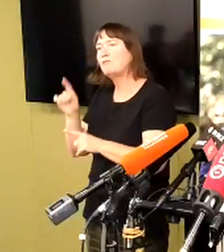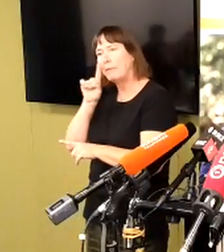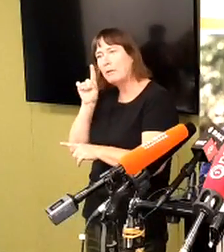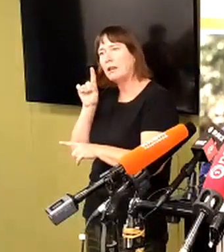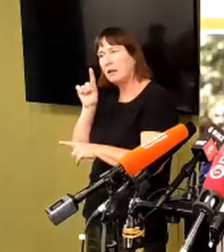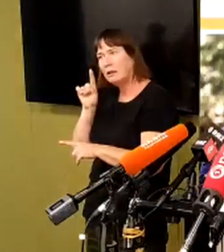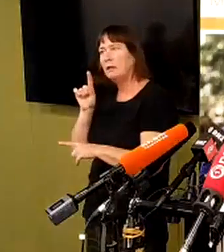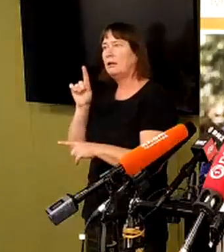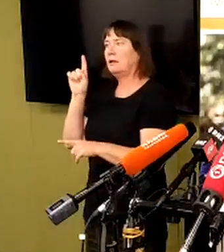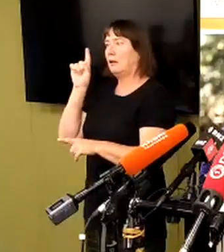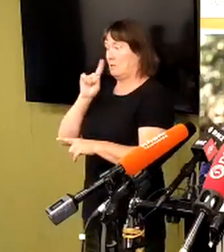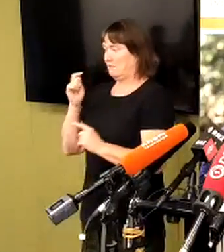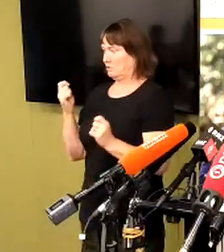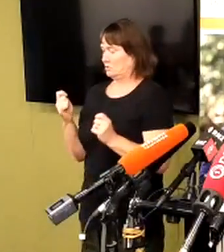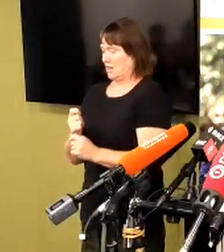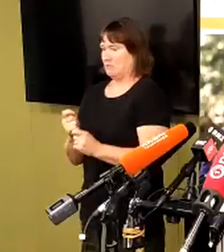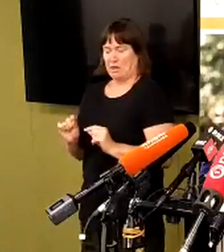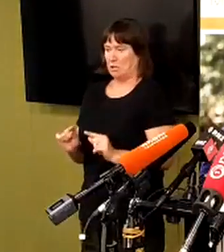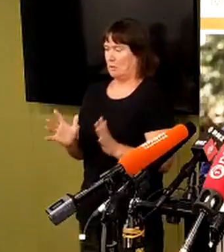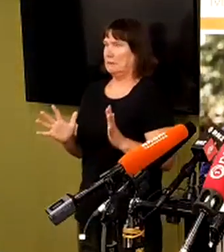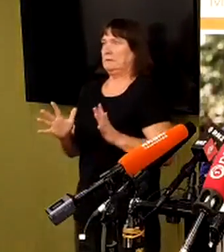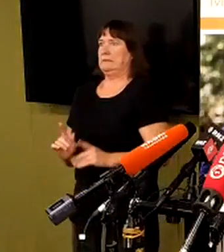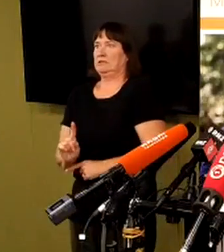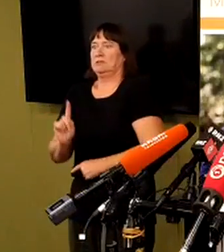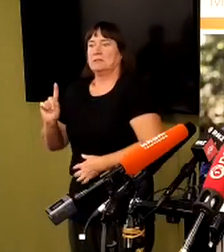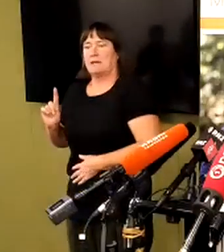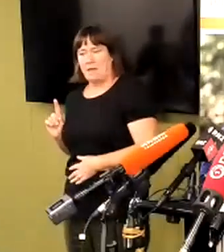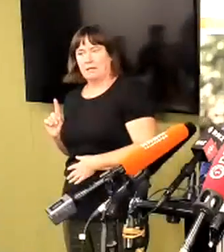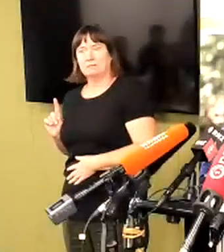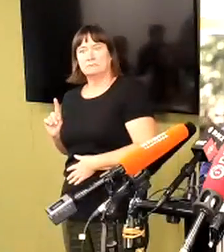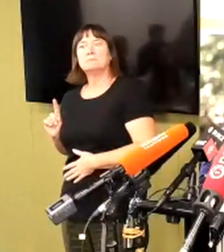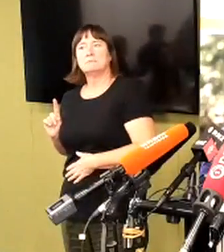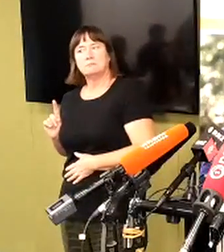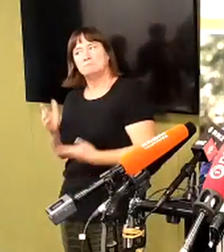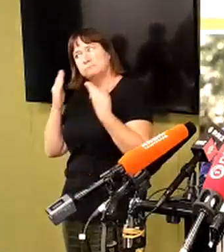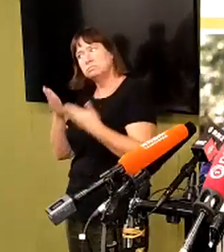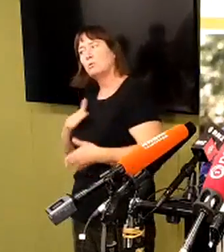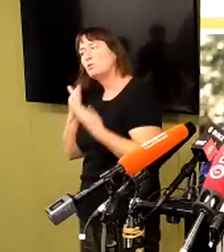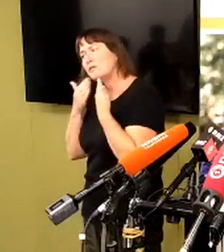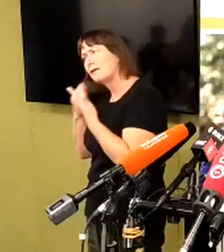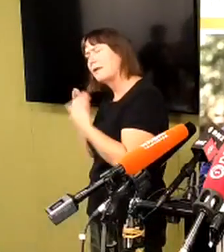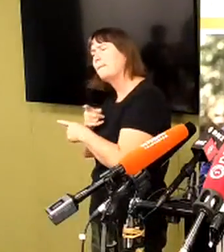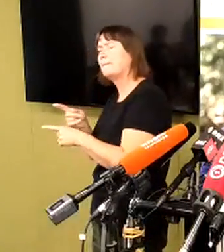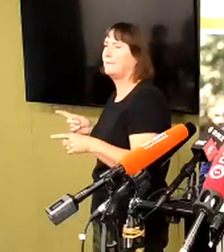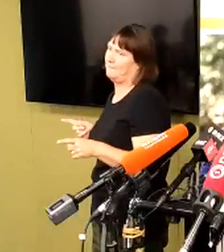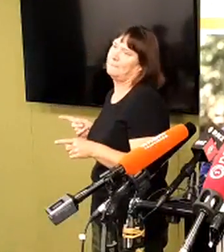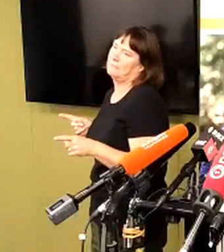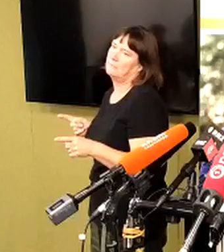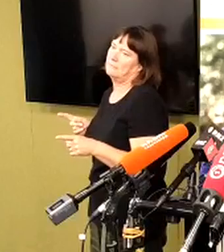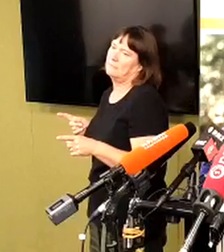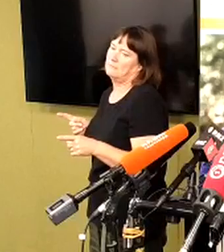to really change what they're doing, and I just want to thank those many individuals and families who have done this, and it will remain